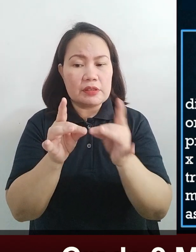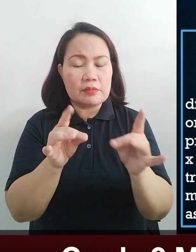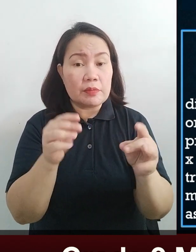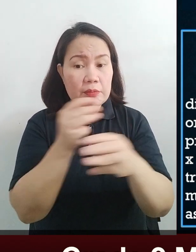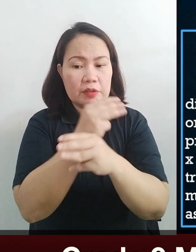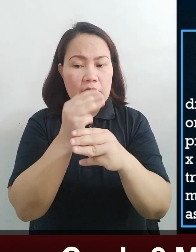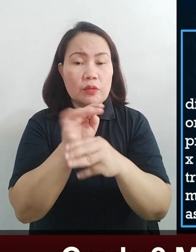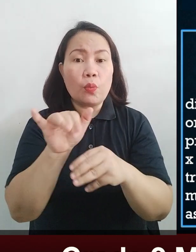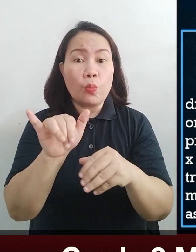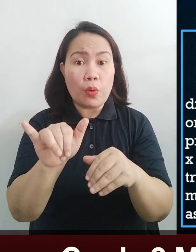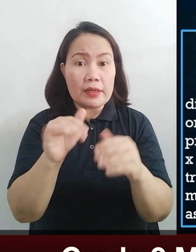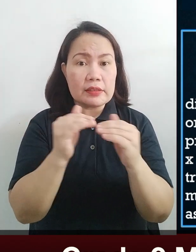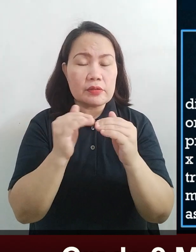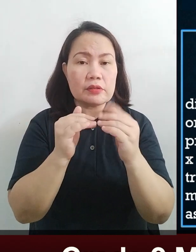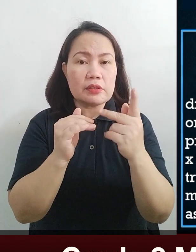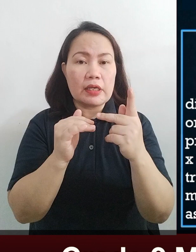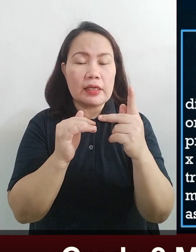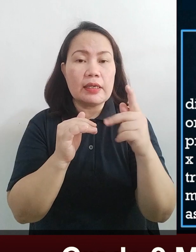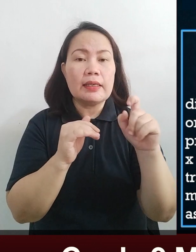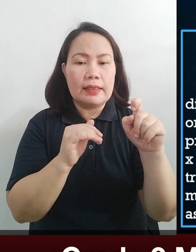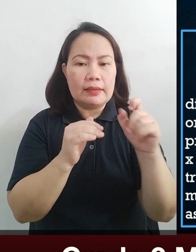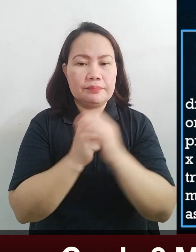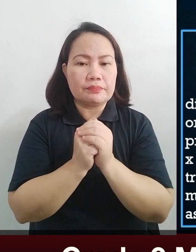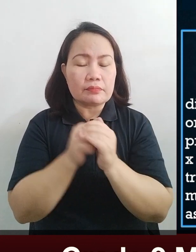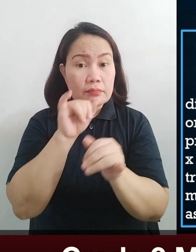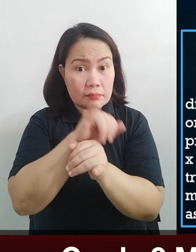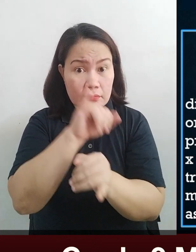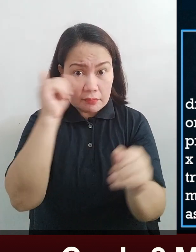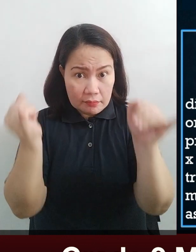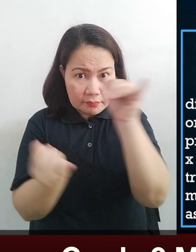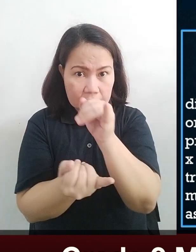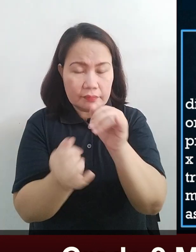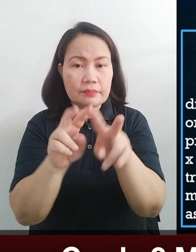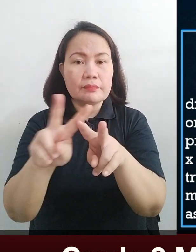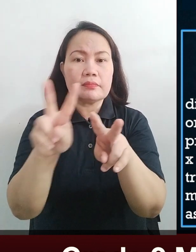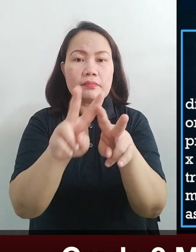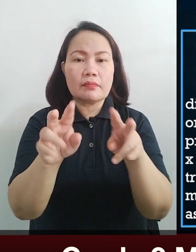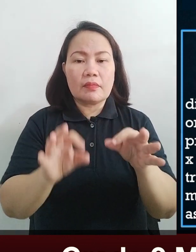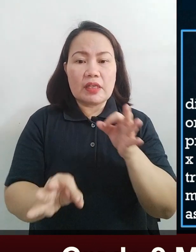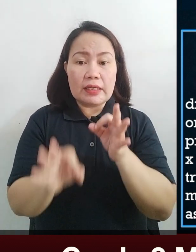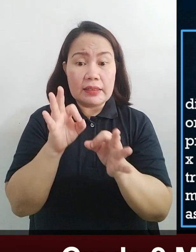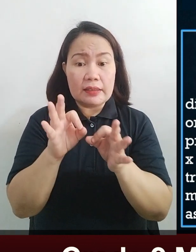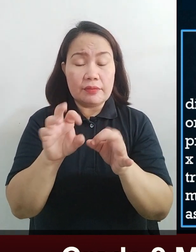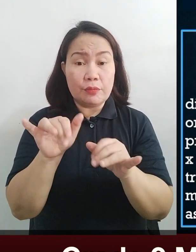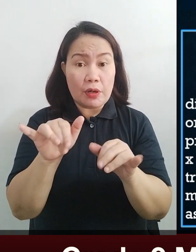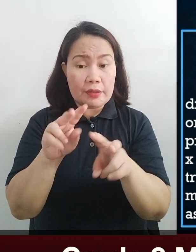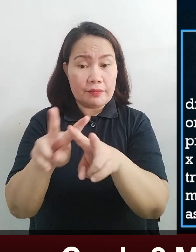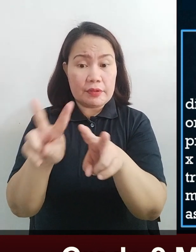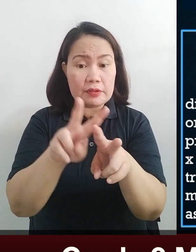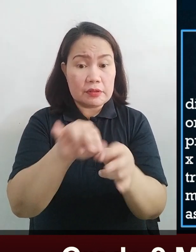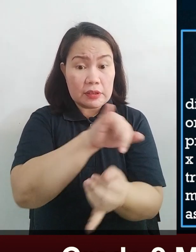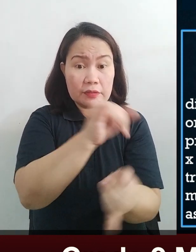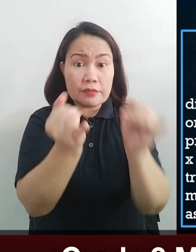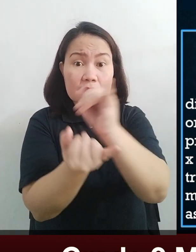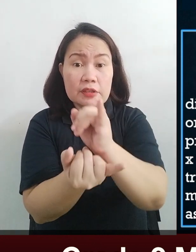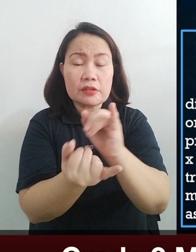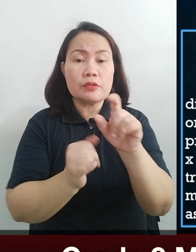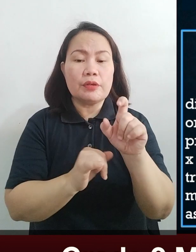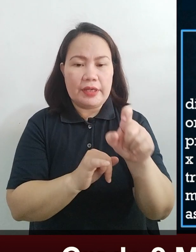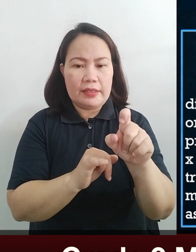to kx, while in inverse variation, if y varies inversely to x,